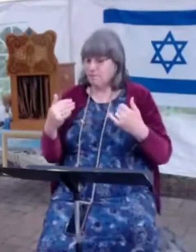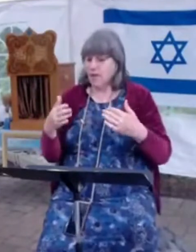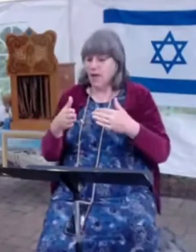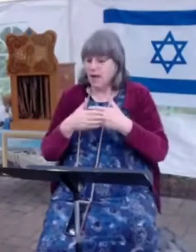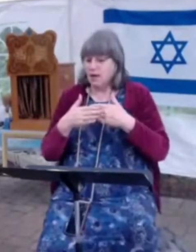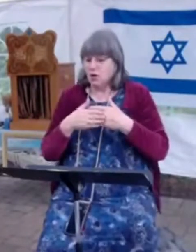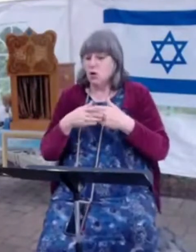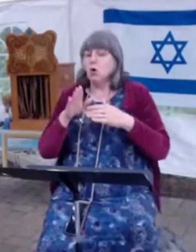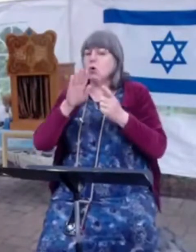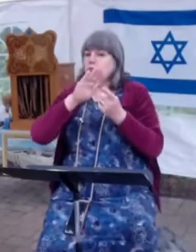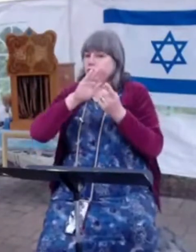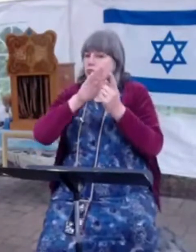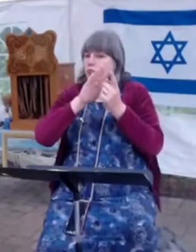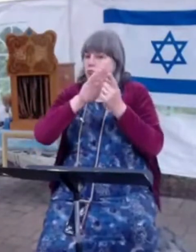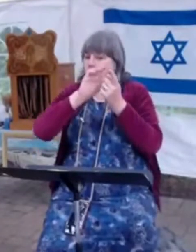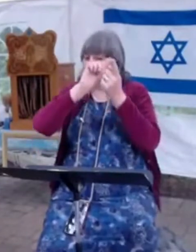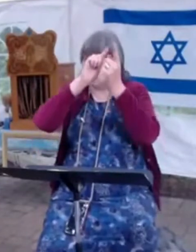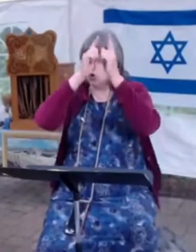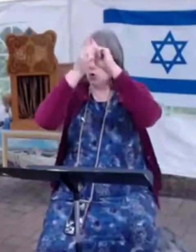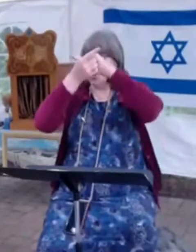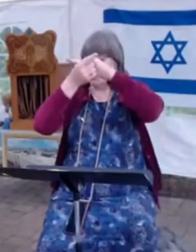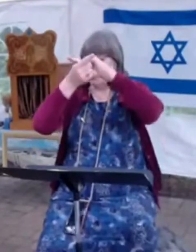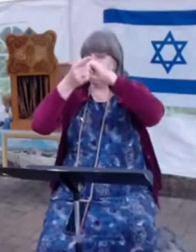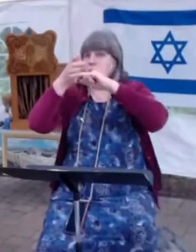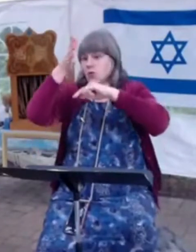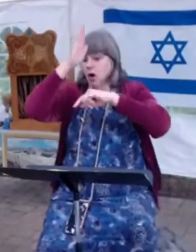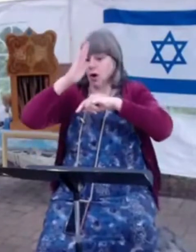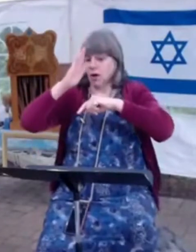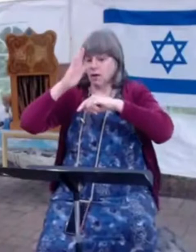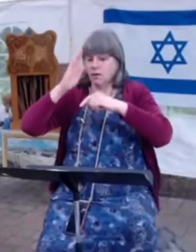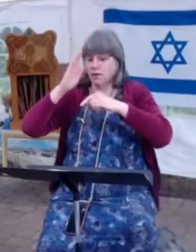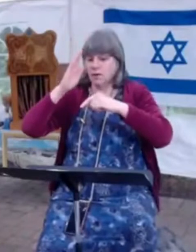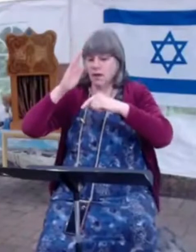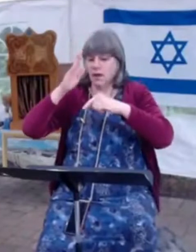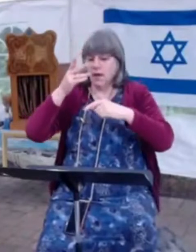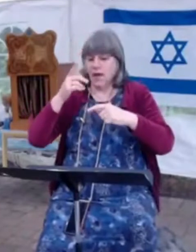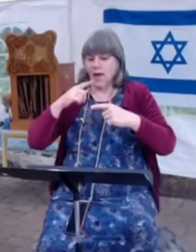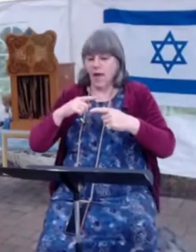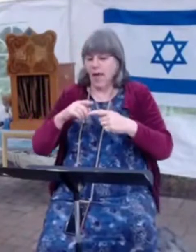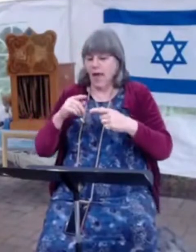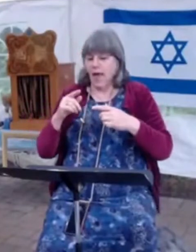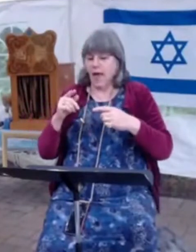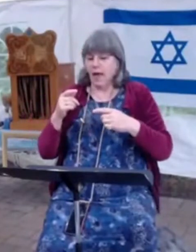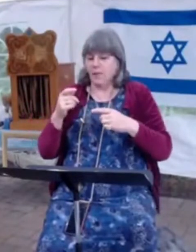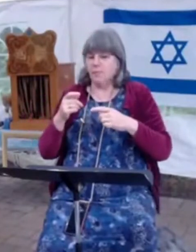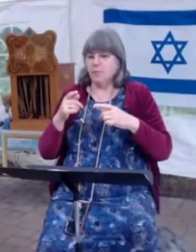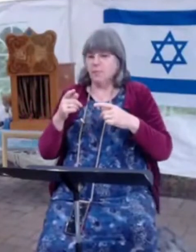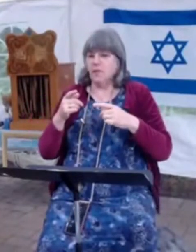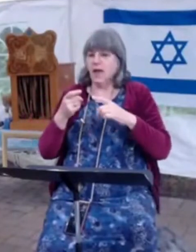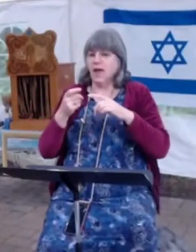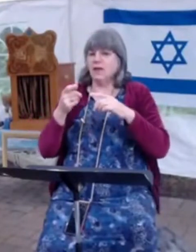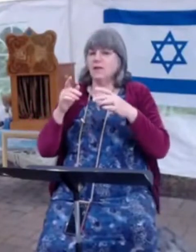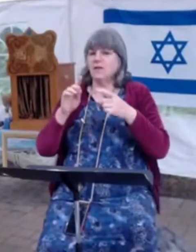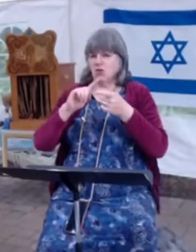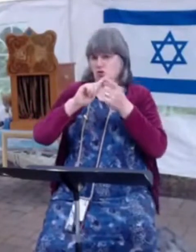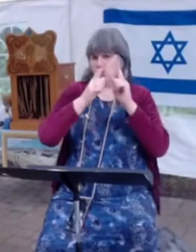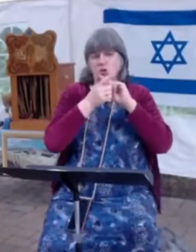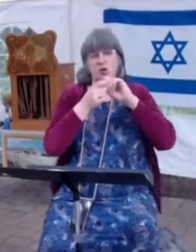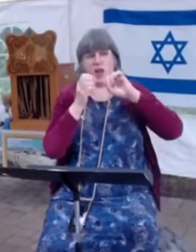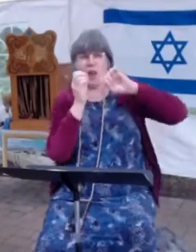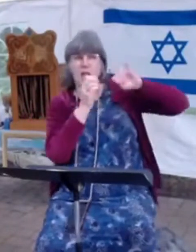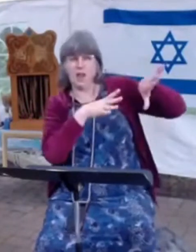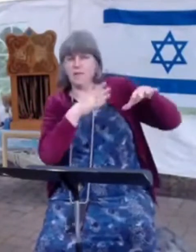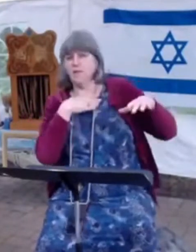When you have a colon, that means I'm going to quote what he said. Okay? And so it's important. He